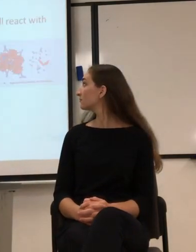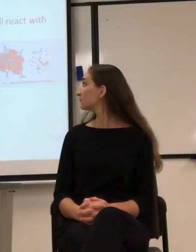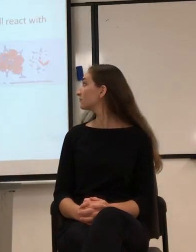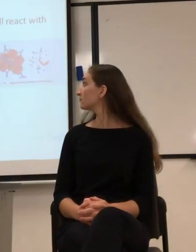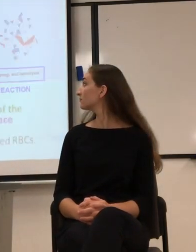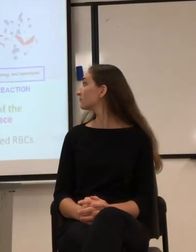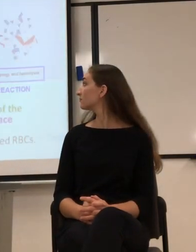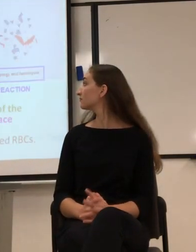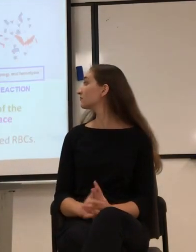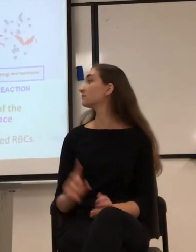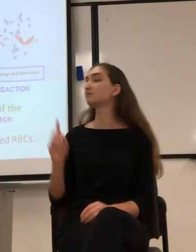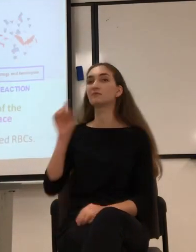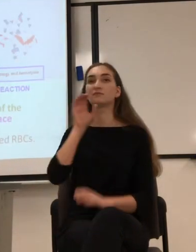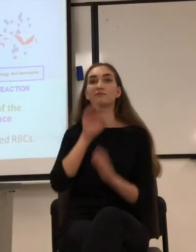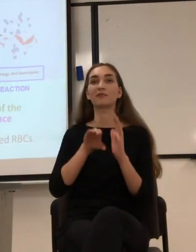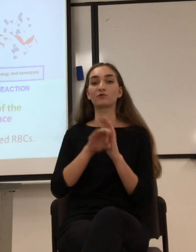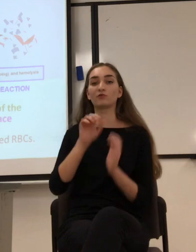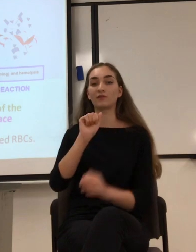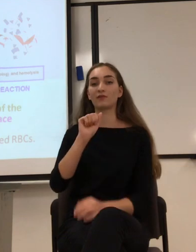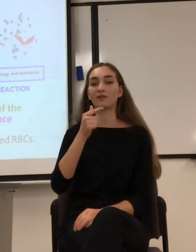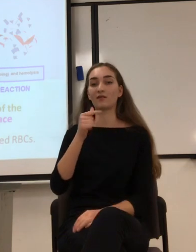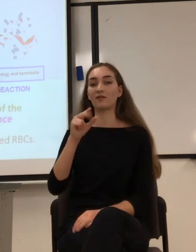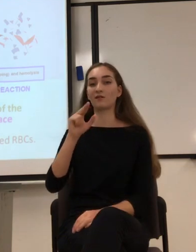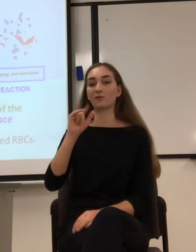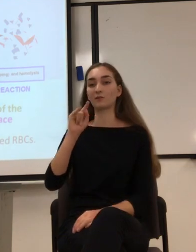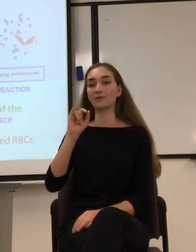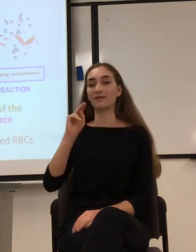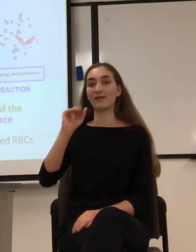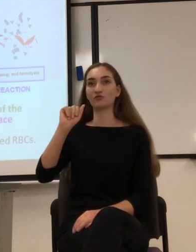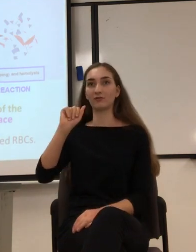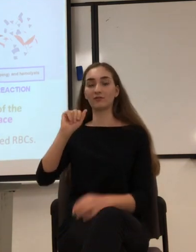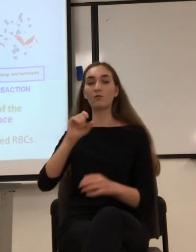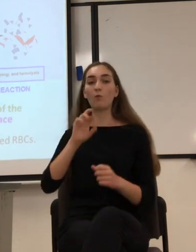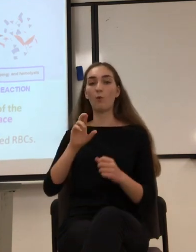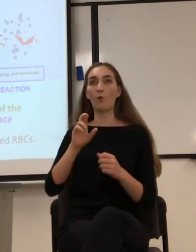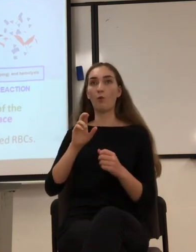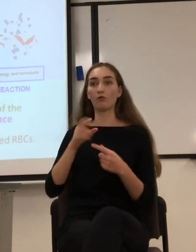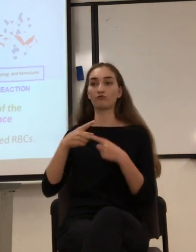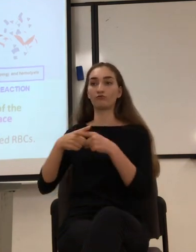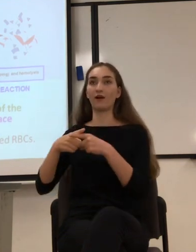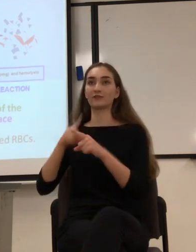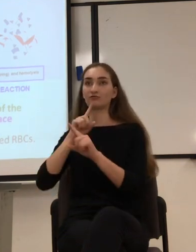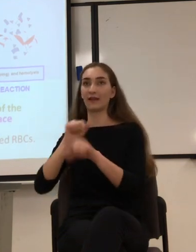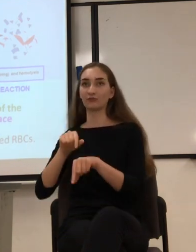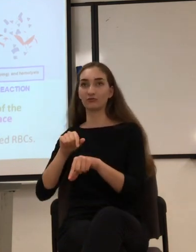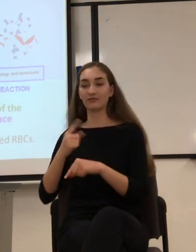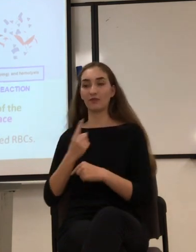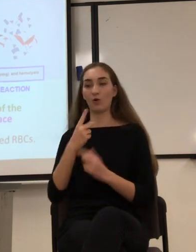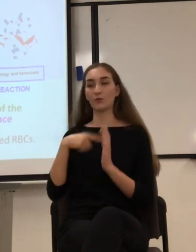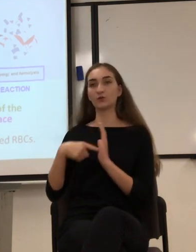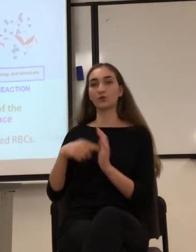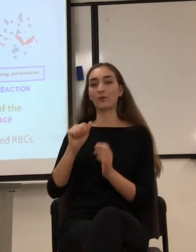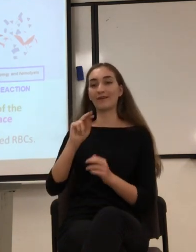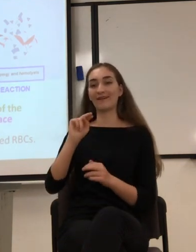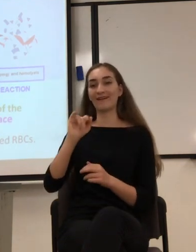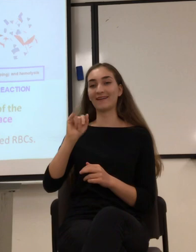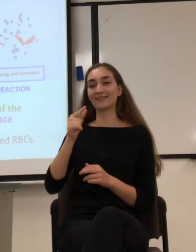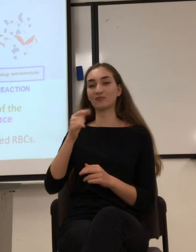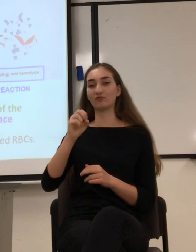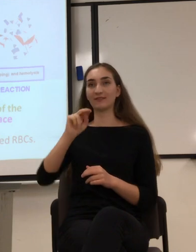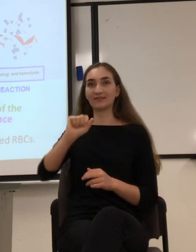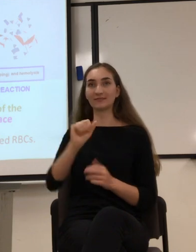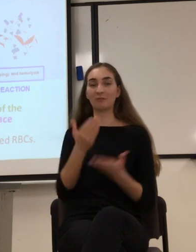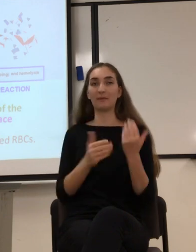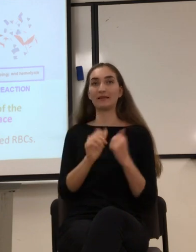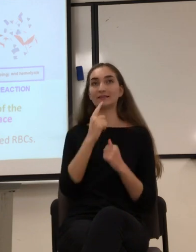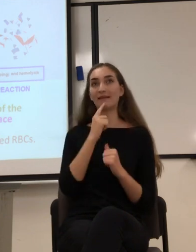Here's a picture of agglutination or a cross reaction. They illustrate the antigens, say A for